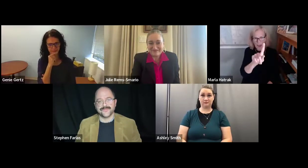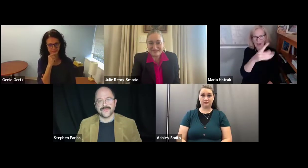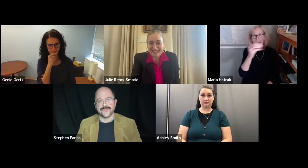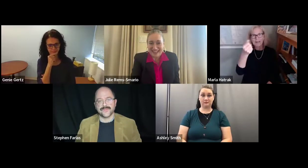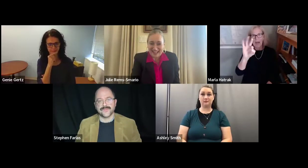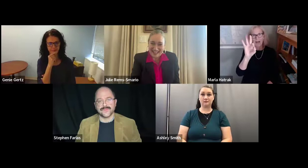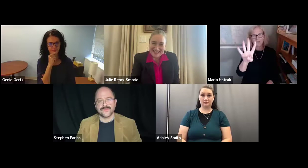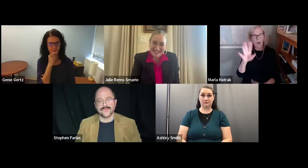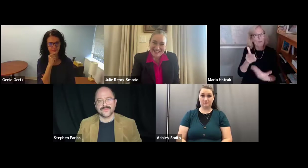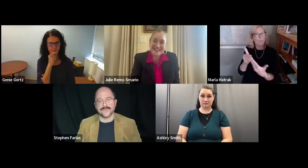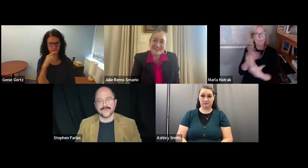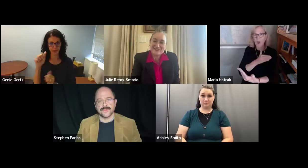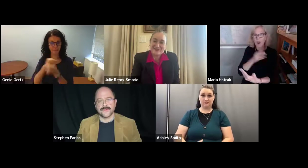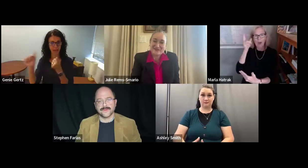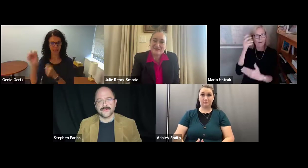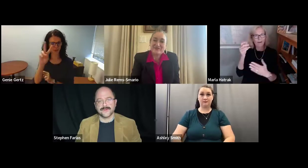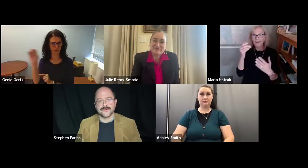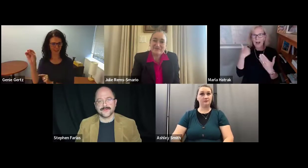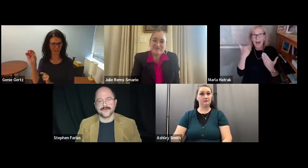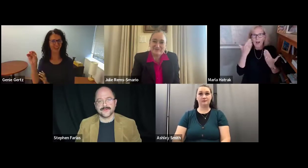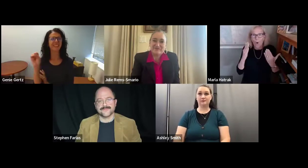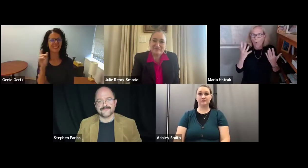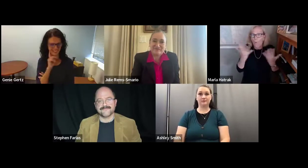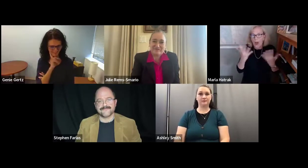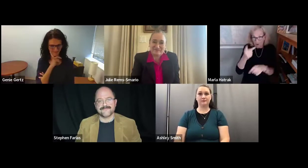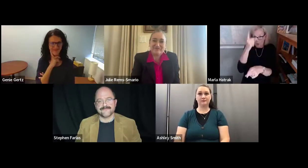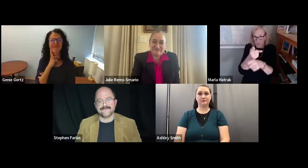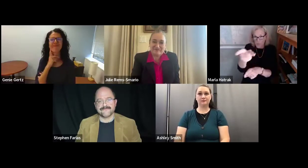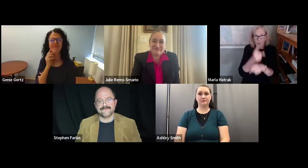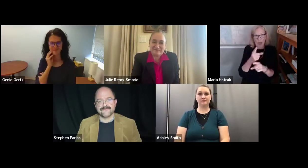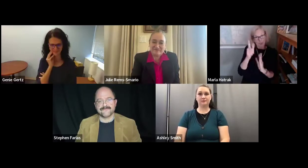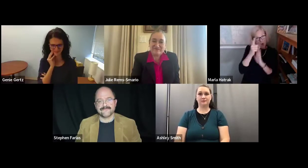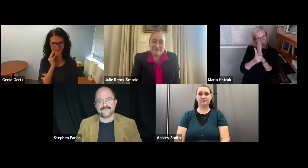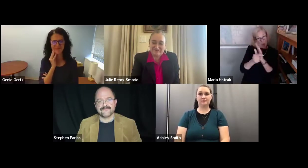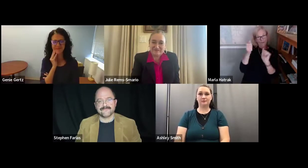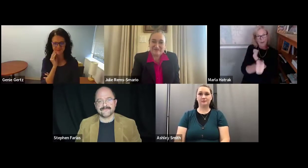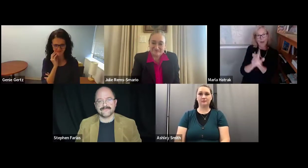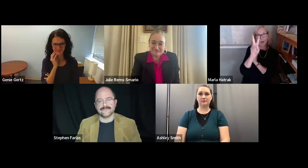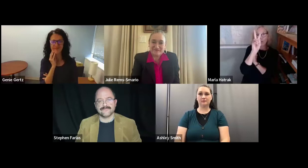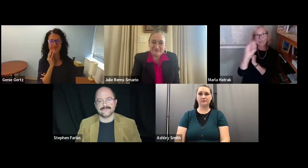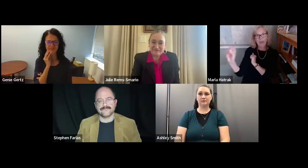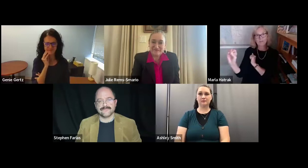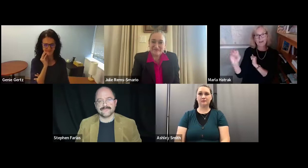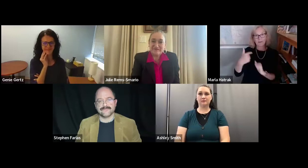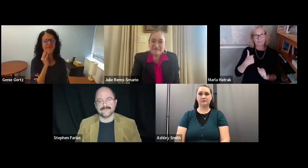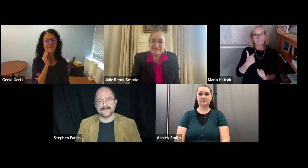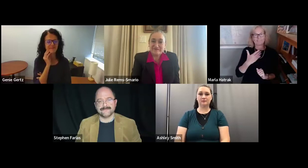second, 1991 and 1994, that was before we had before the Eddie bill. 2000. And so you're right, the law itself was passed